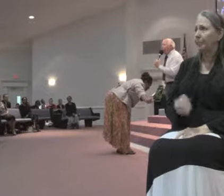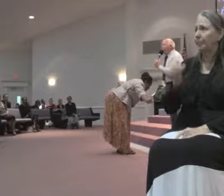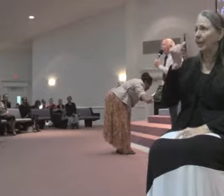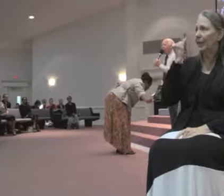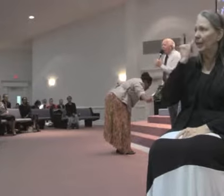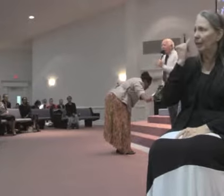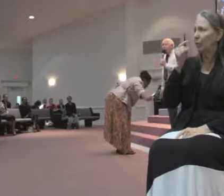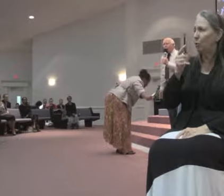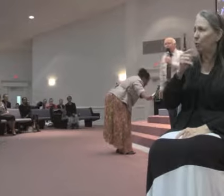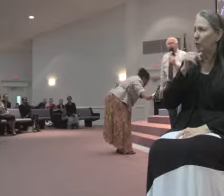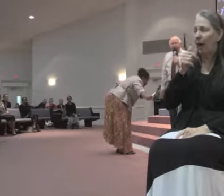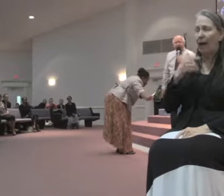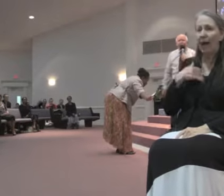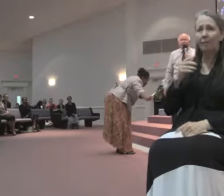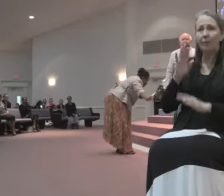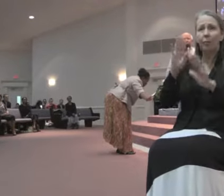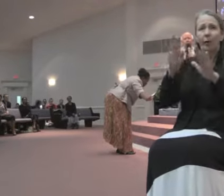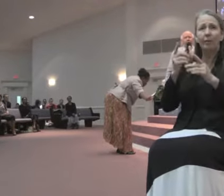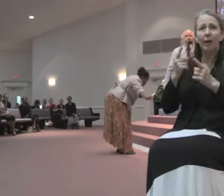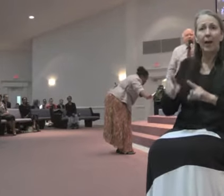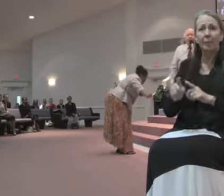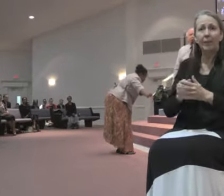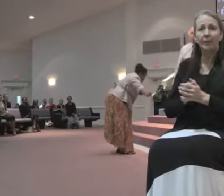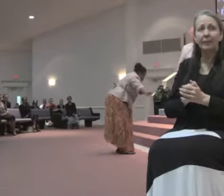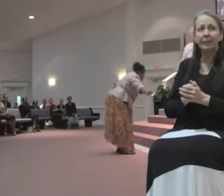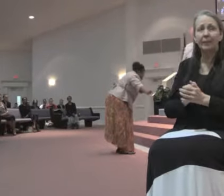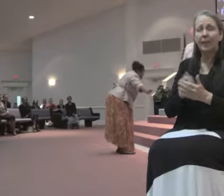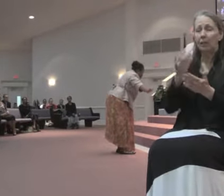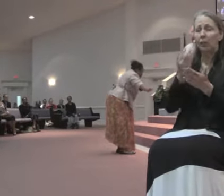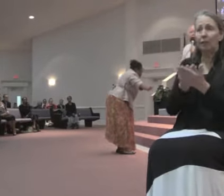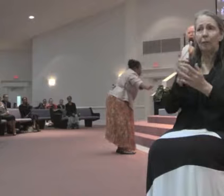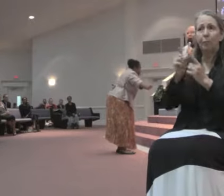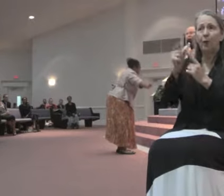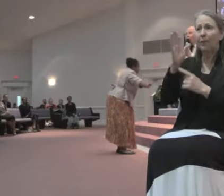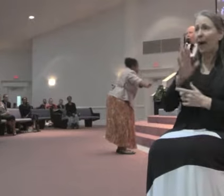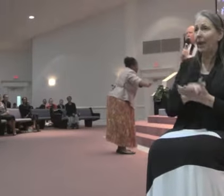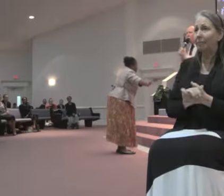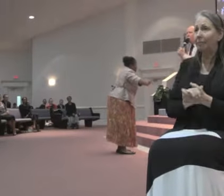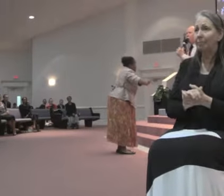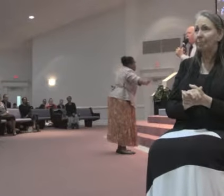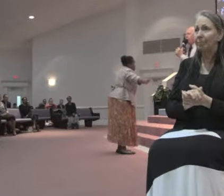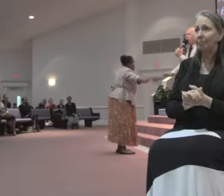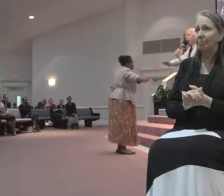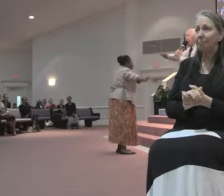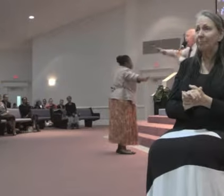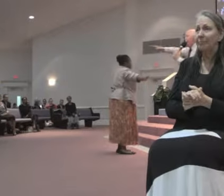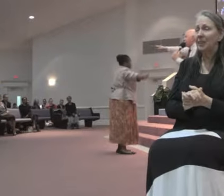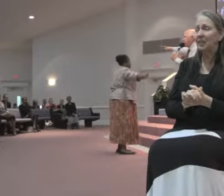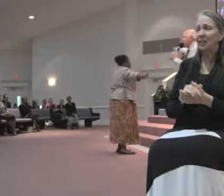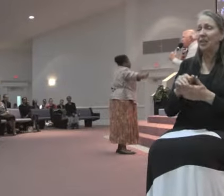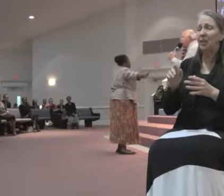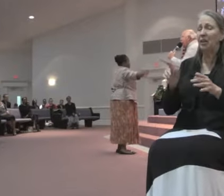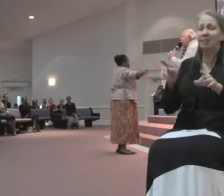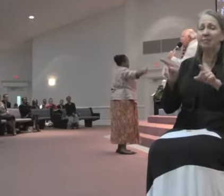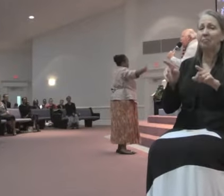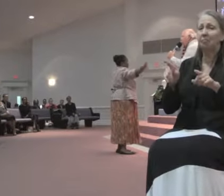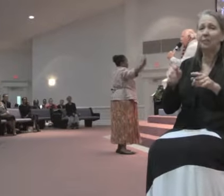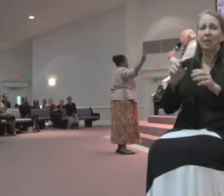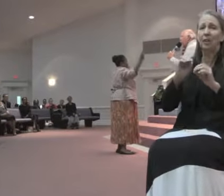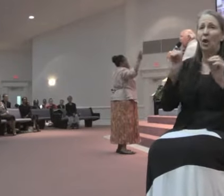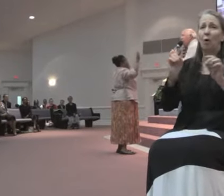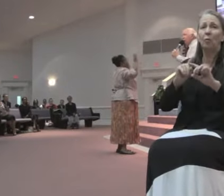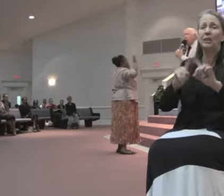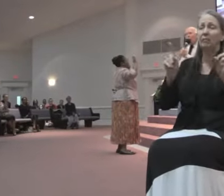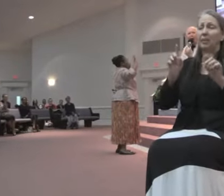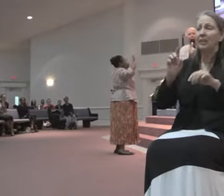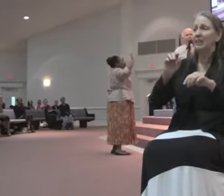don't have miracles and signs and wonders to confirm the word of God, you're no different than any other church in your